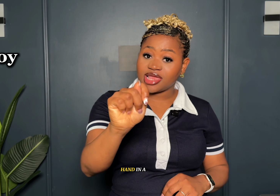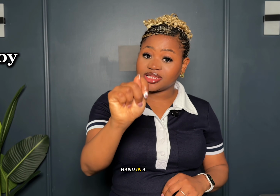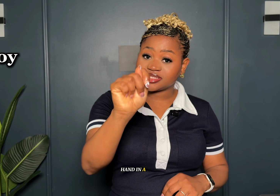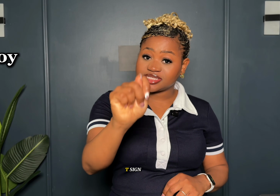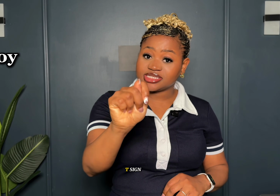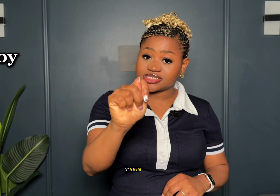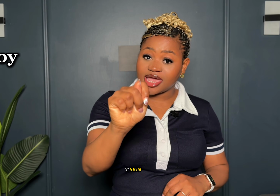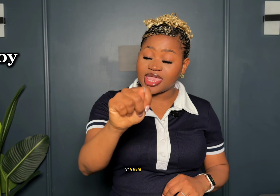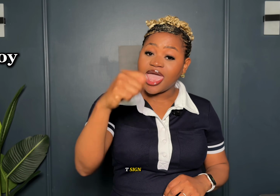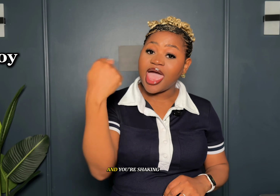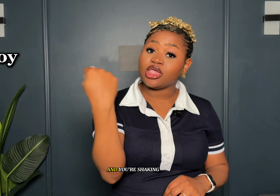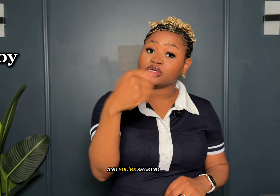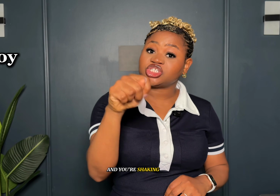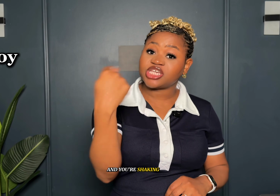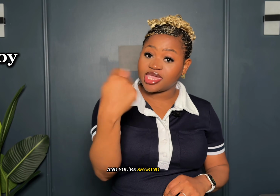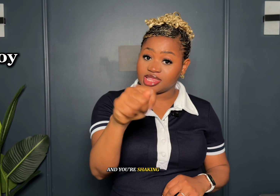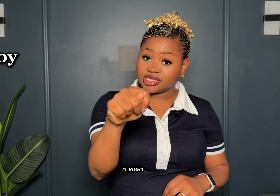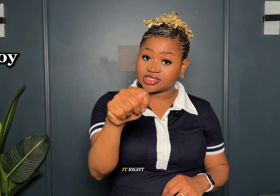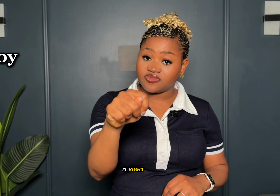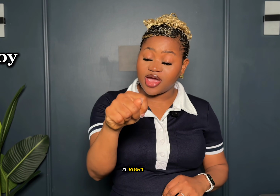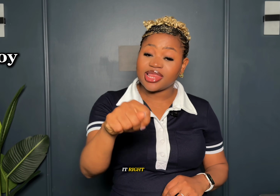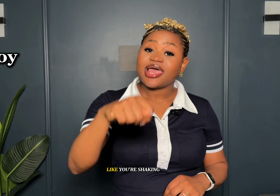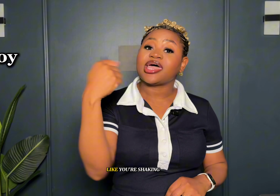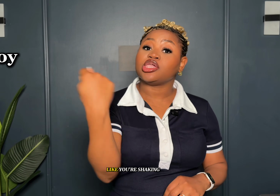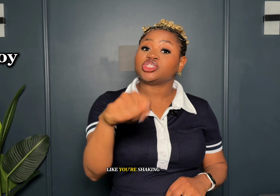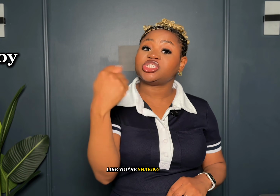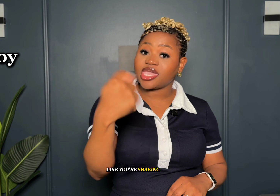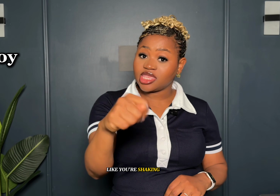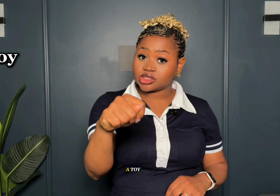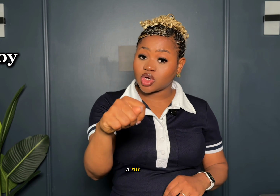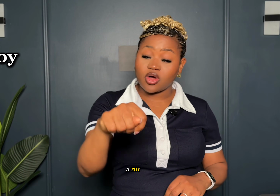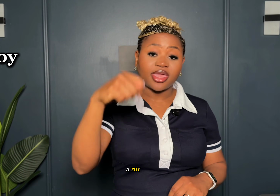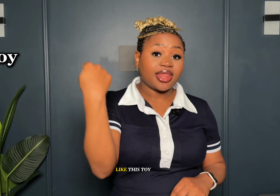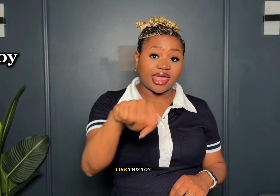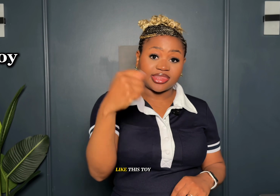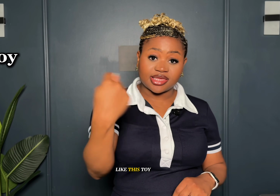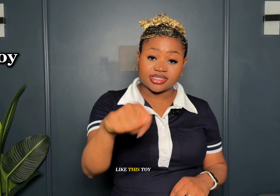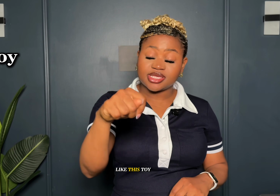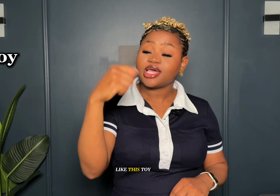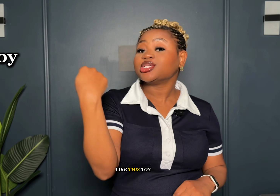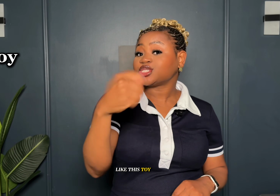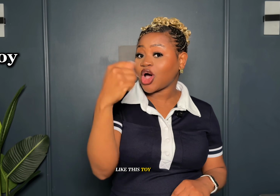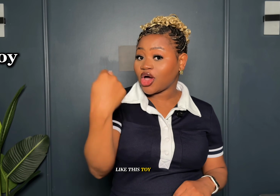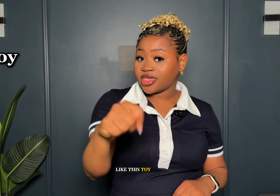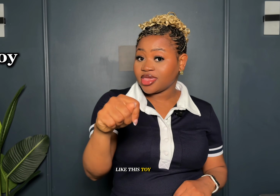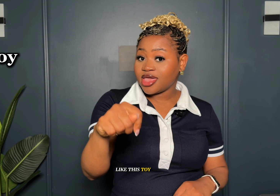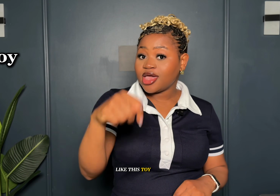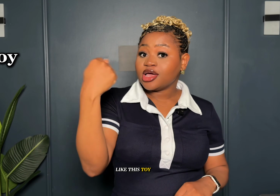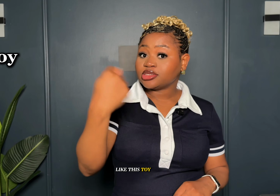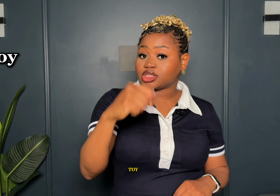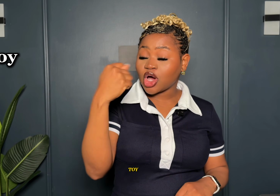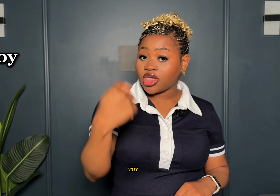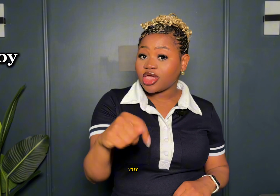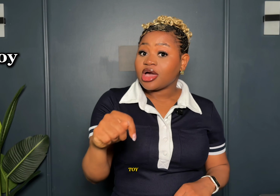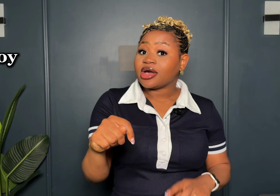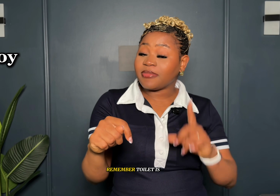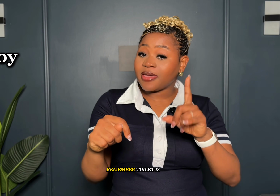in a T sign and you're shaking it, right? Like you're shaking the toy like this. Toy. Toy.